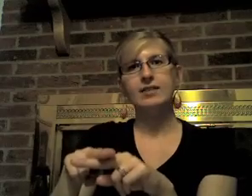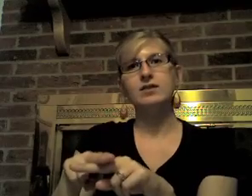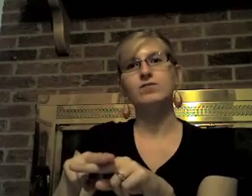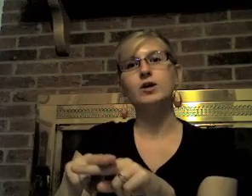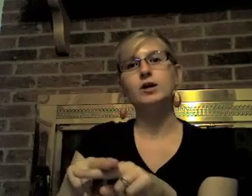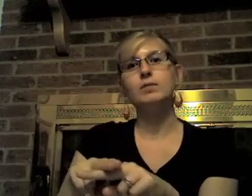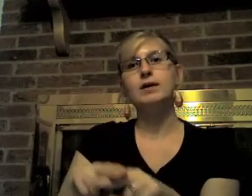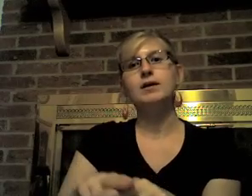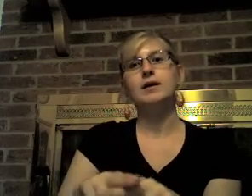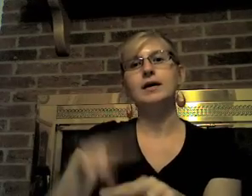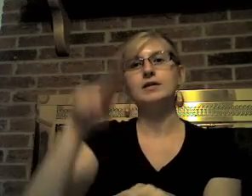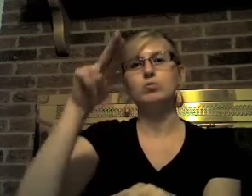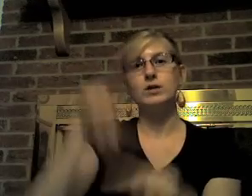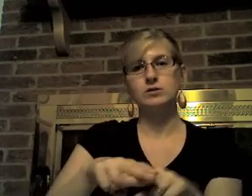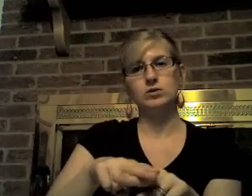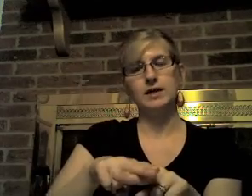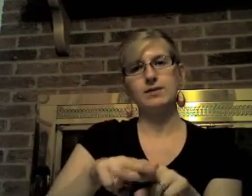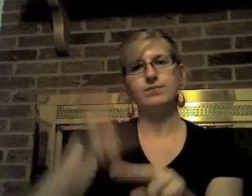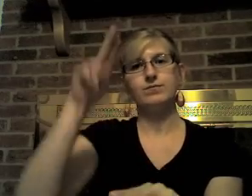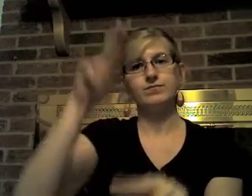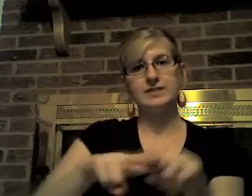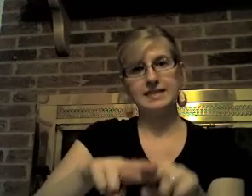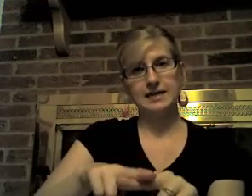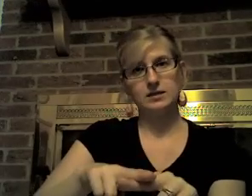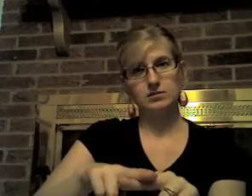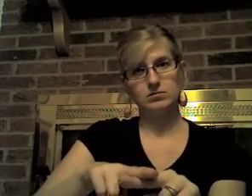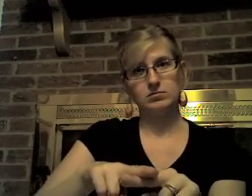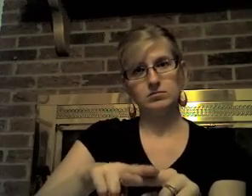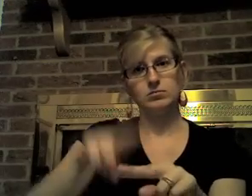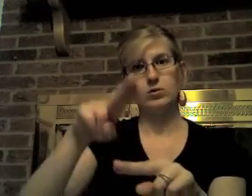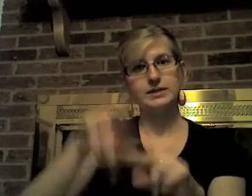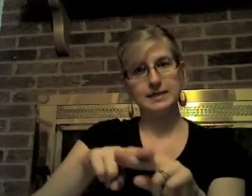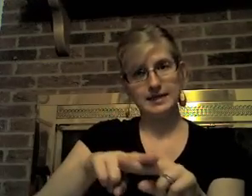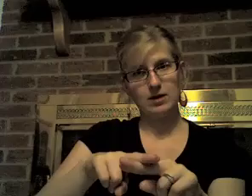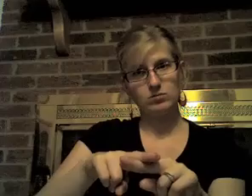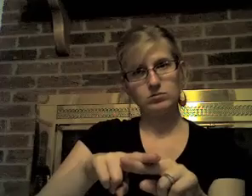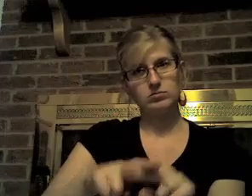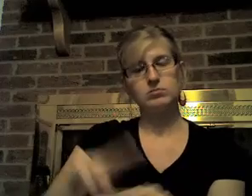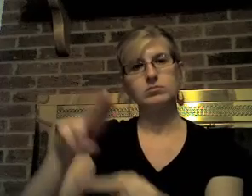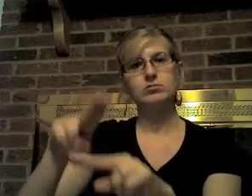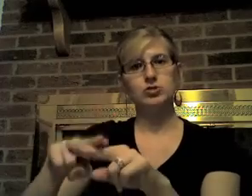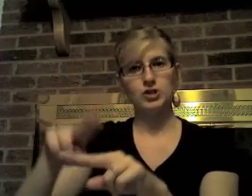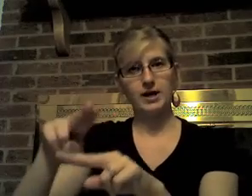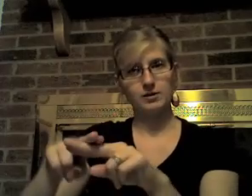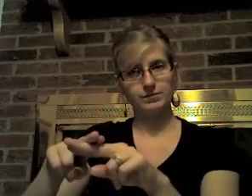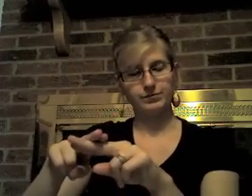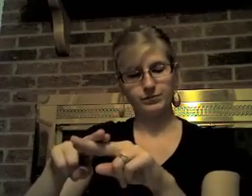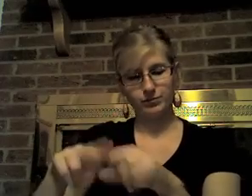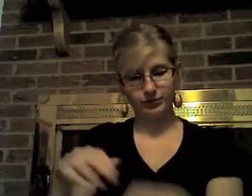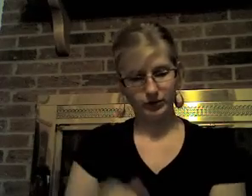the verb is once only, sit or sit down, chair.